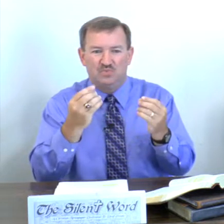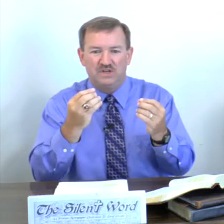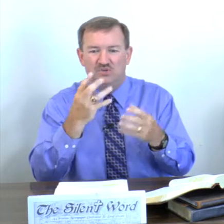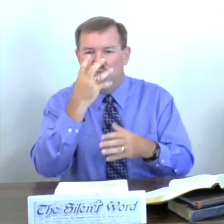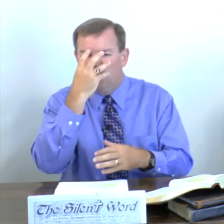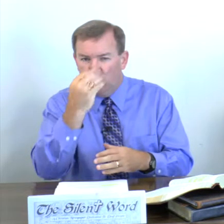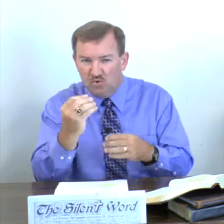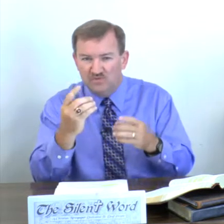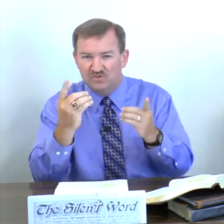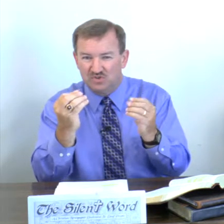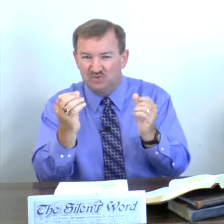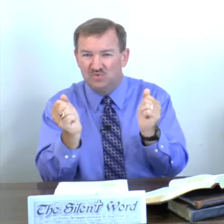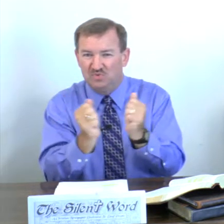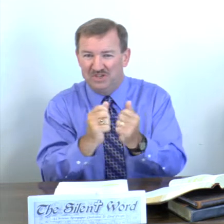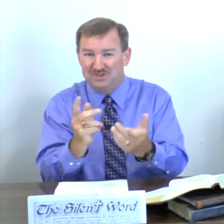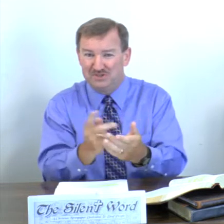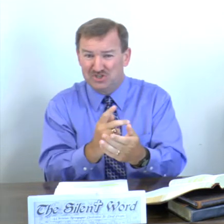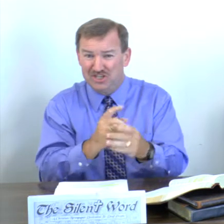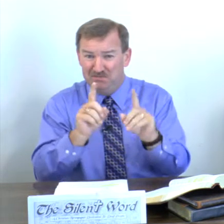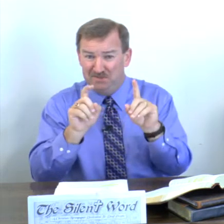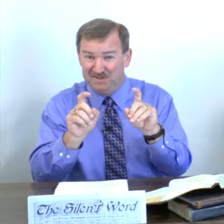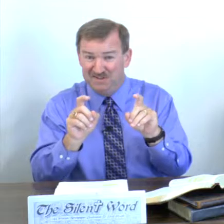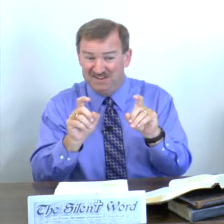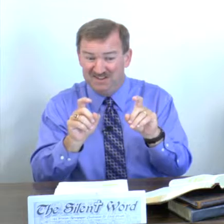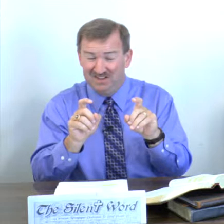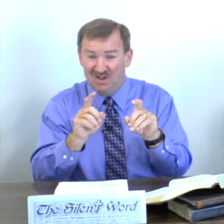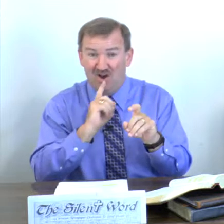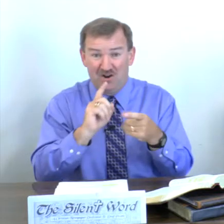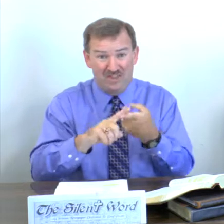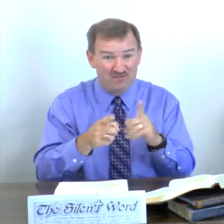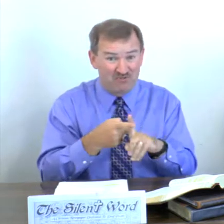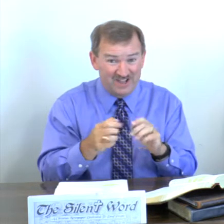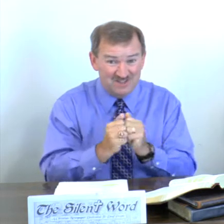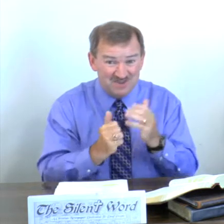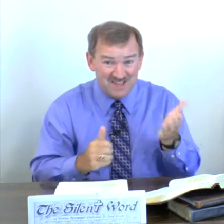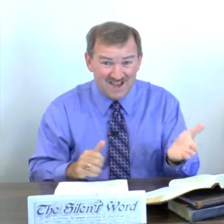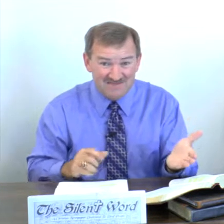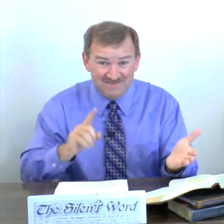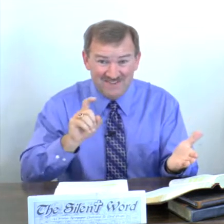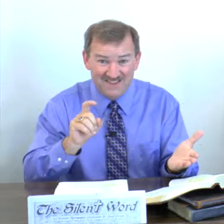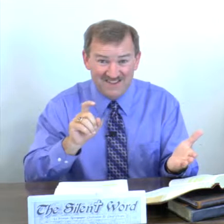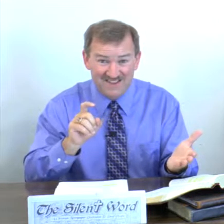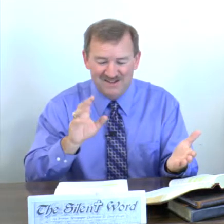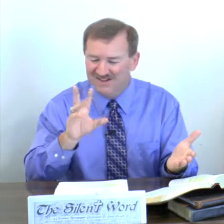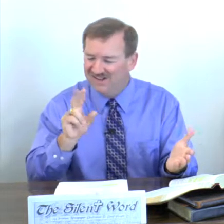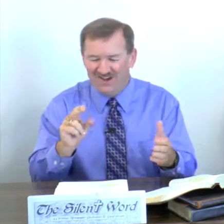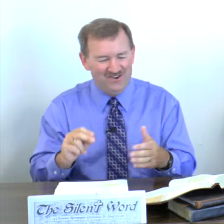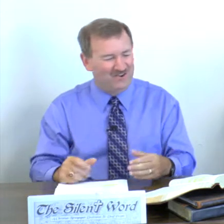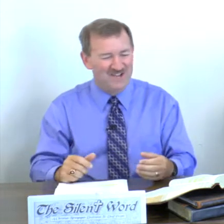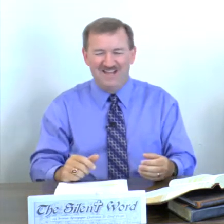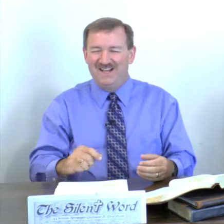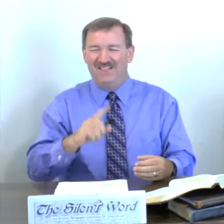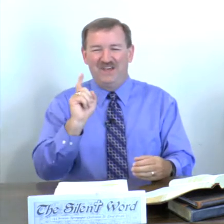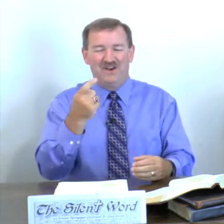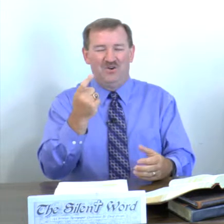What do wolves do with sheep? Are they friends with them? No.